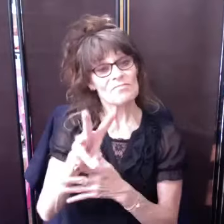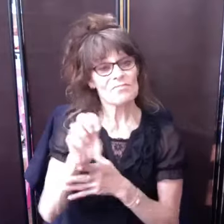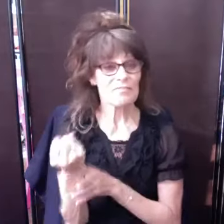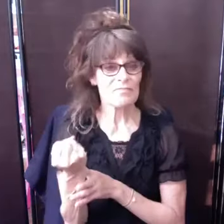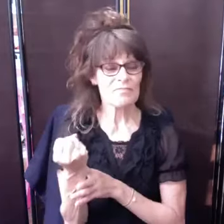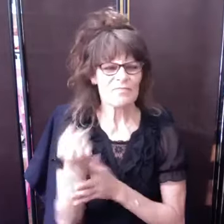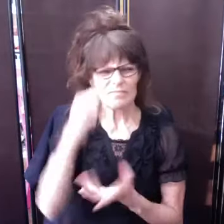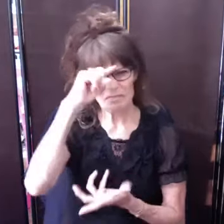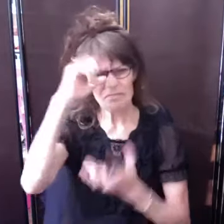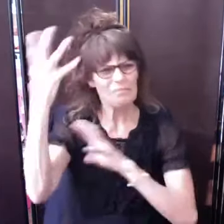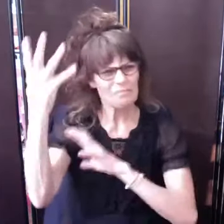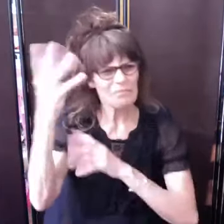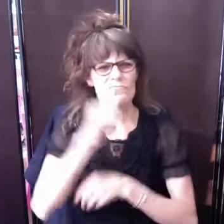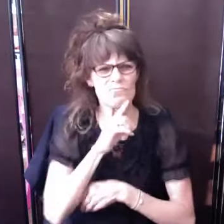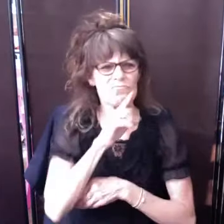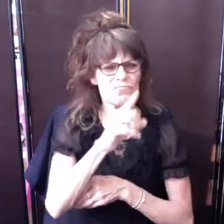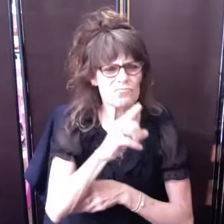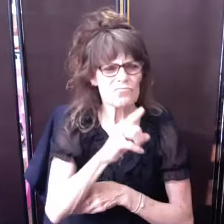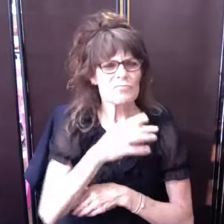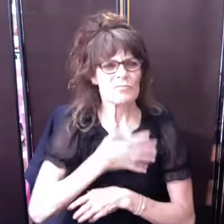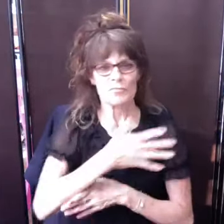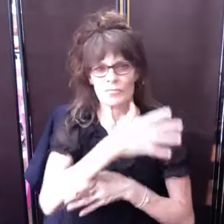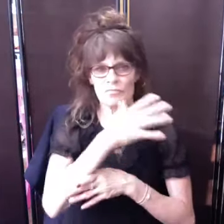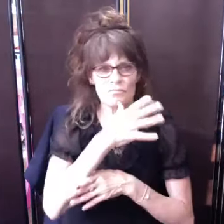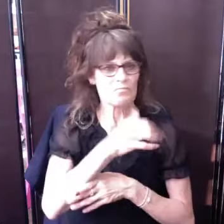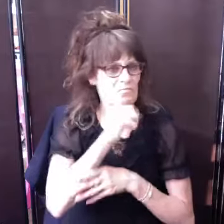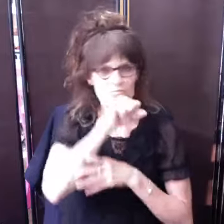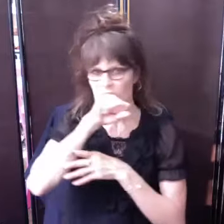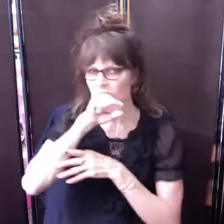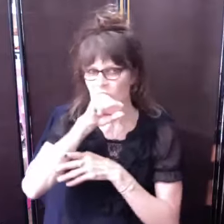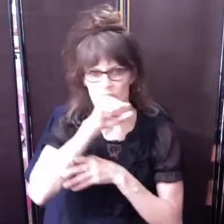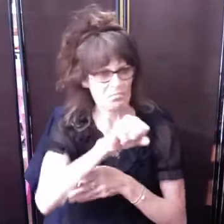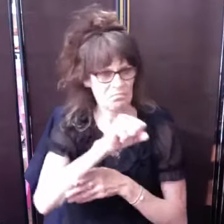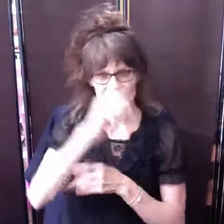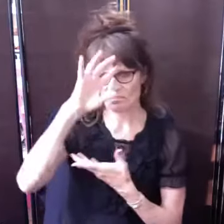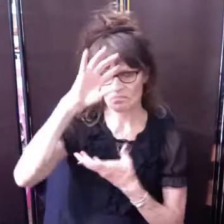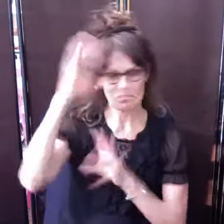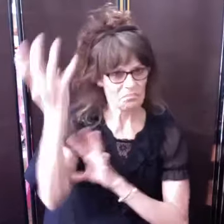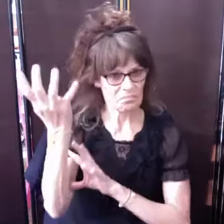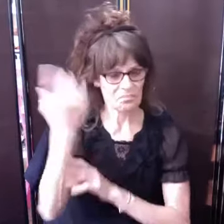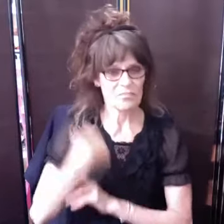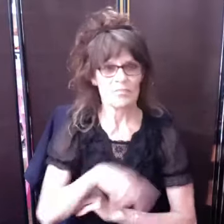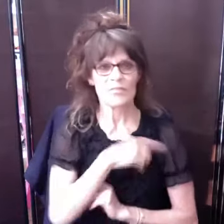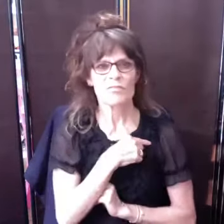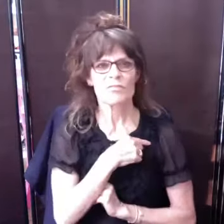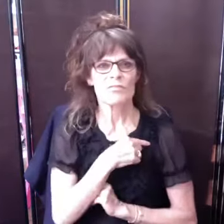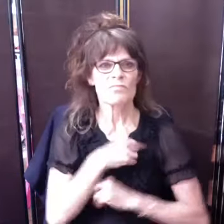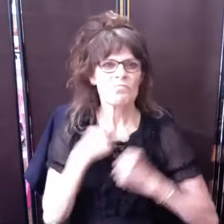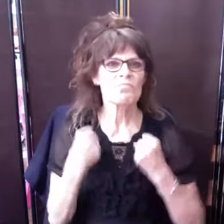United States of America, and my mother was certainly not a fan of anarchy or unrest. And so we would cruise around Lakewood, which was our little neighborhood